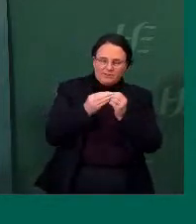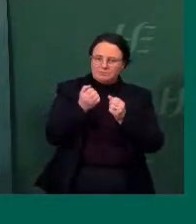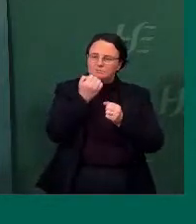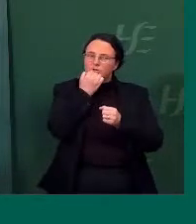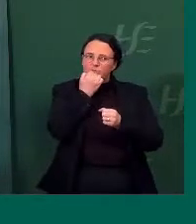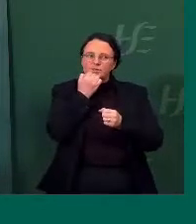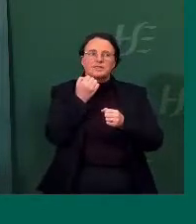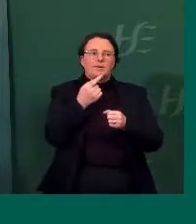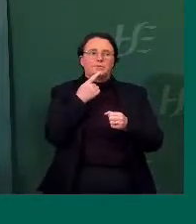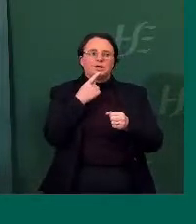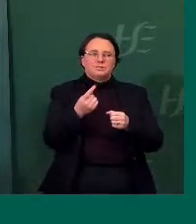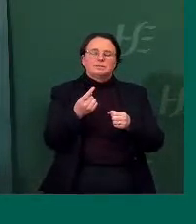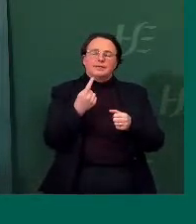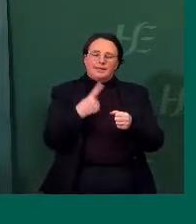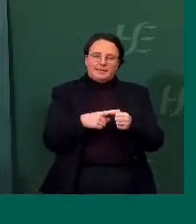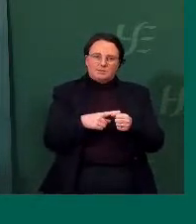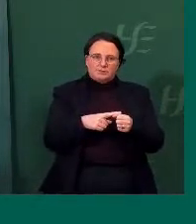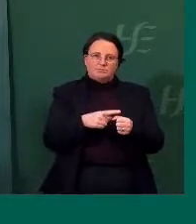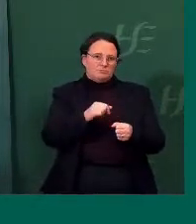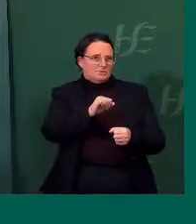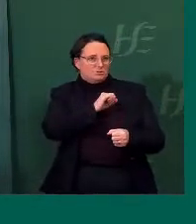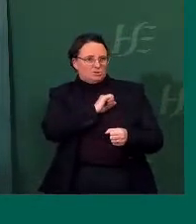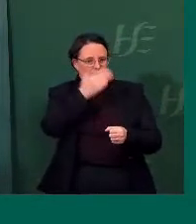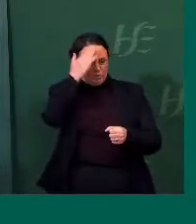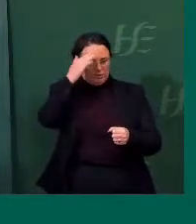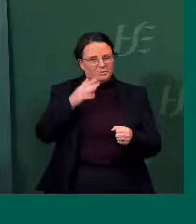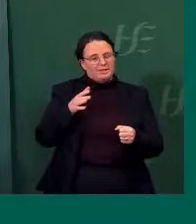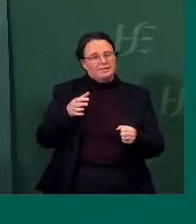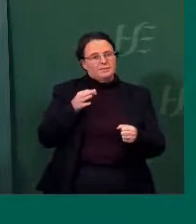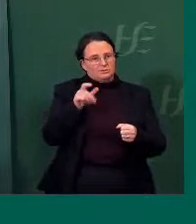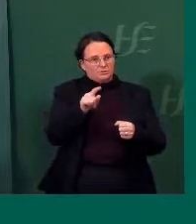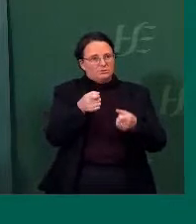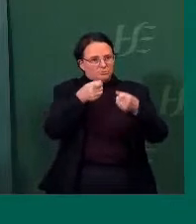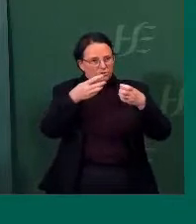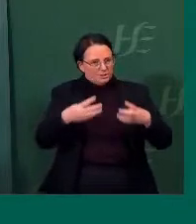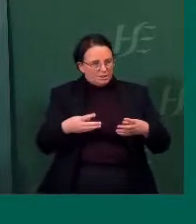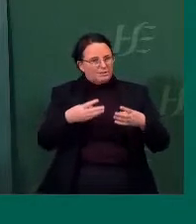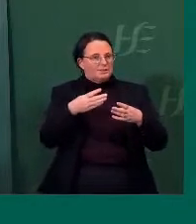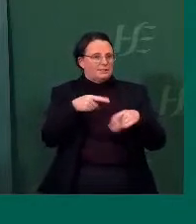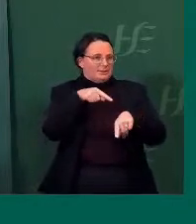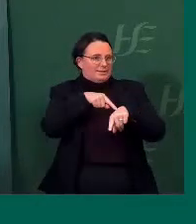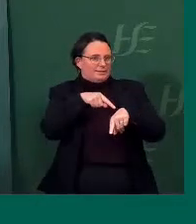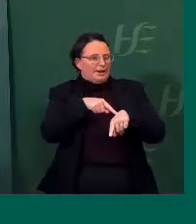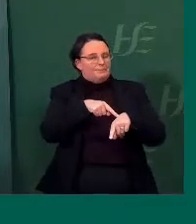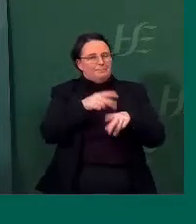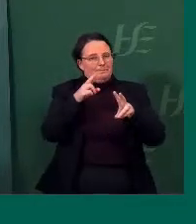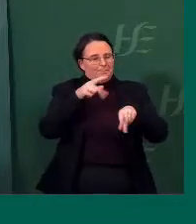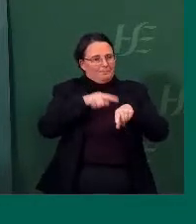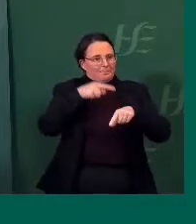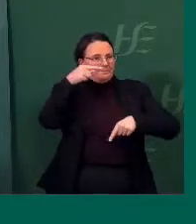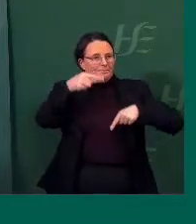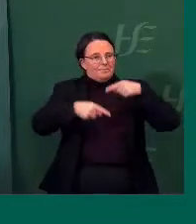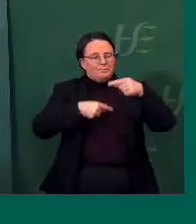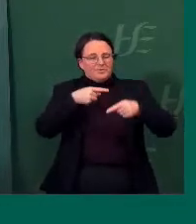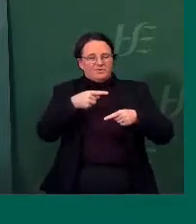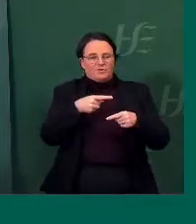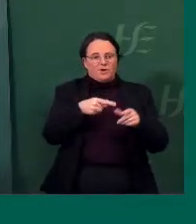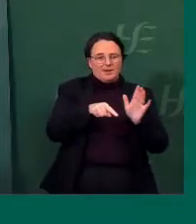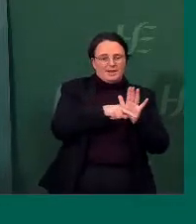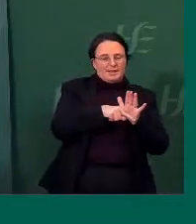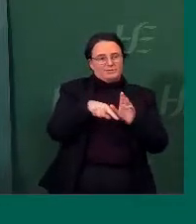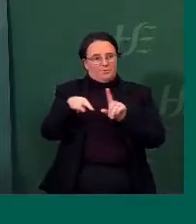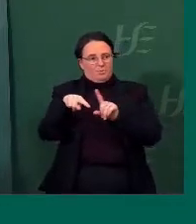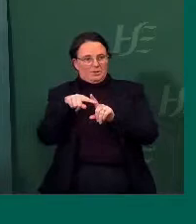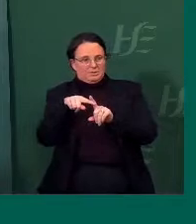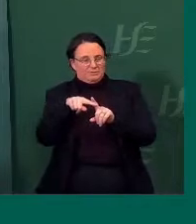numbers, reinforcing, I suppose, that people are in the main getting their results through in terms of the median times for both detected and not detected results, and the others simply